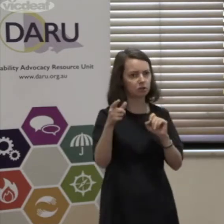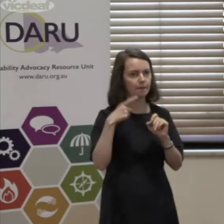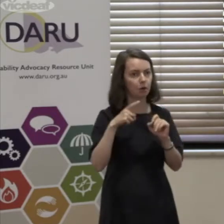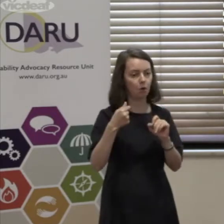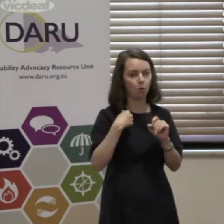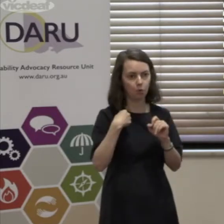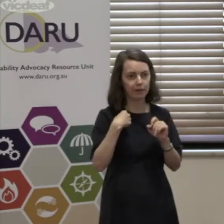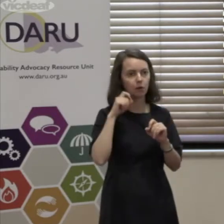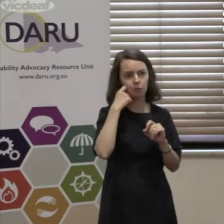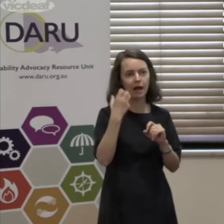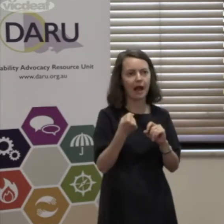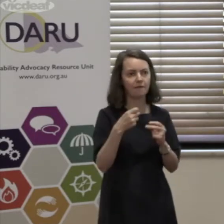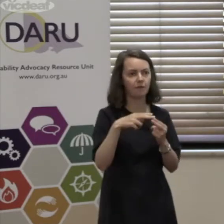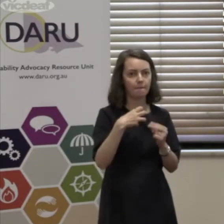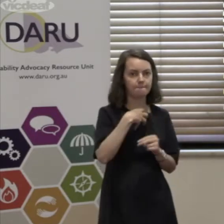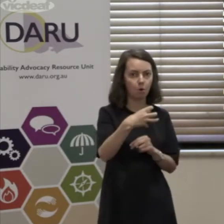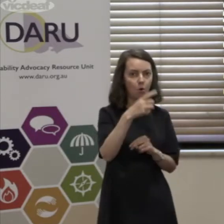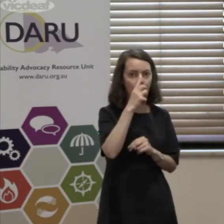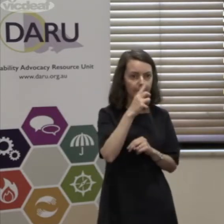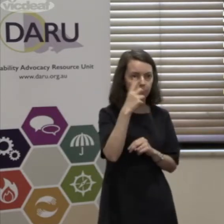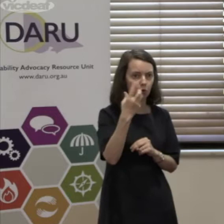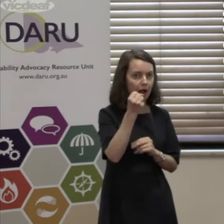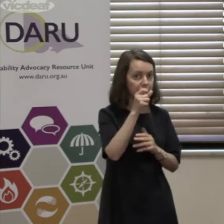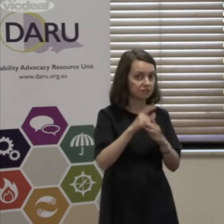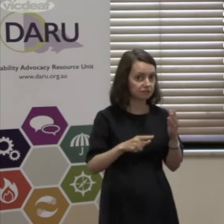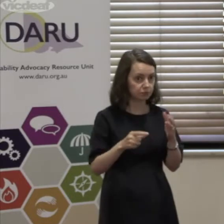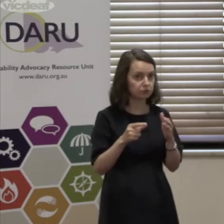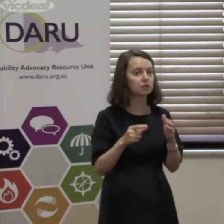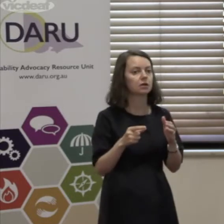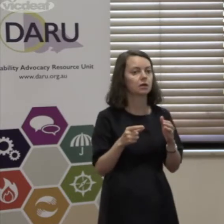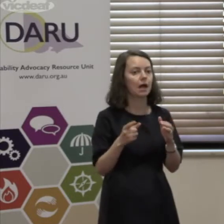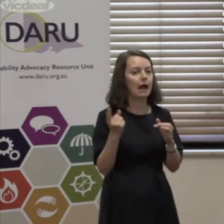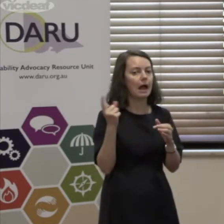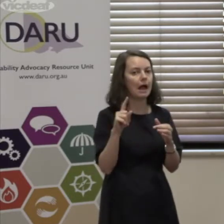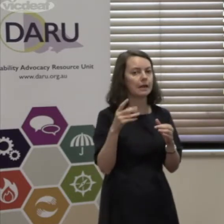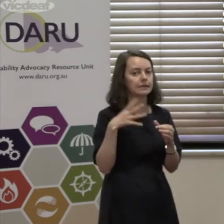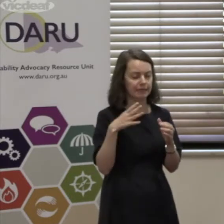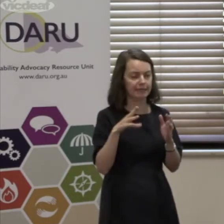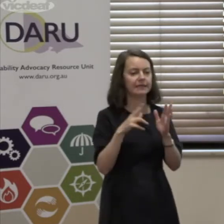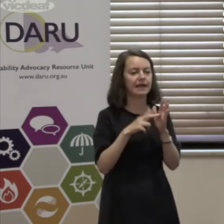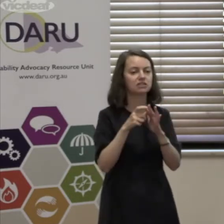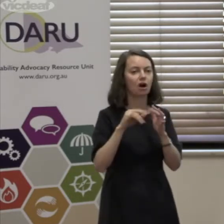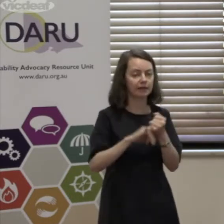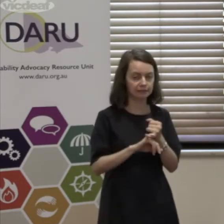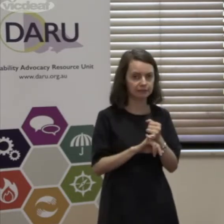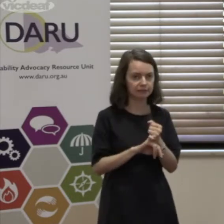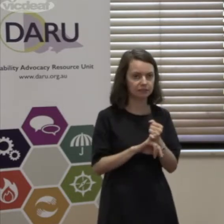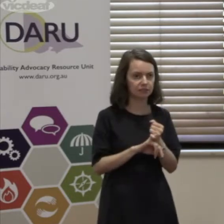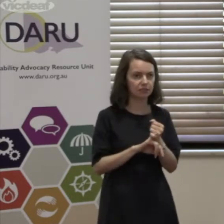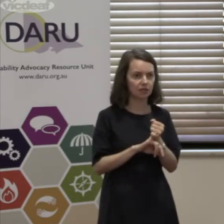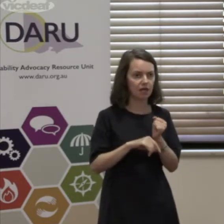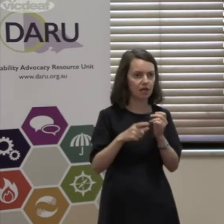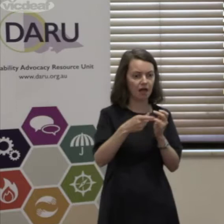are going to have an increase of people who have a disability and who well and truly the NDIS, and they